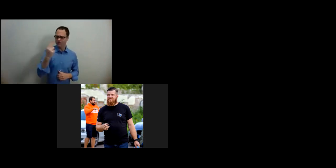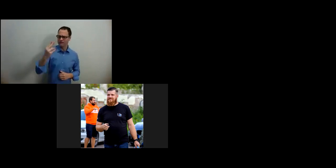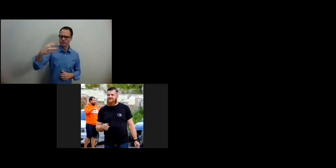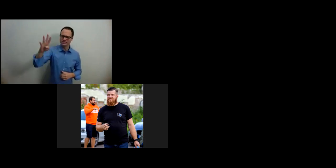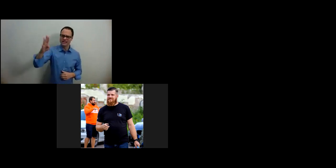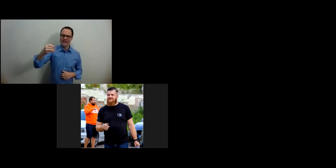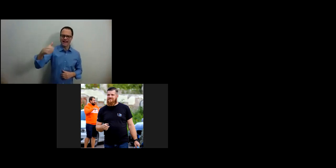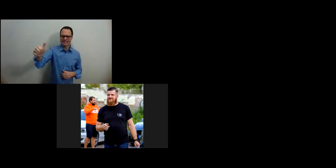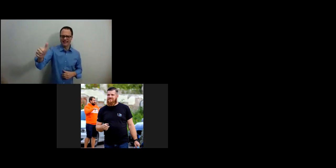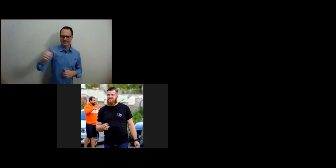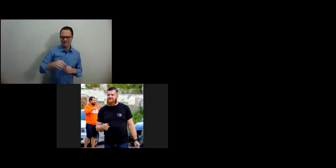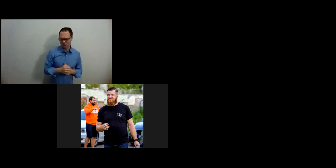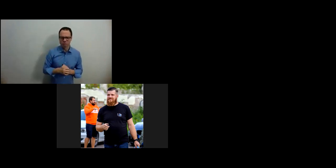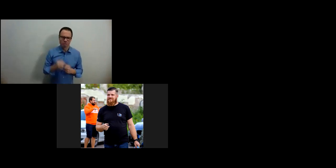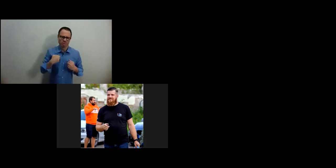And I represent the